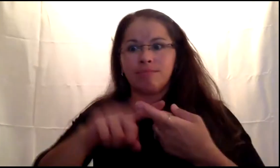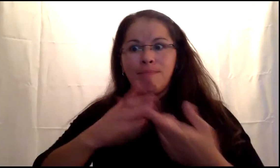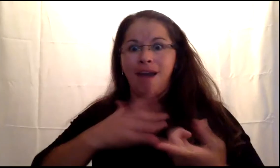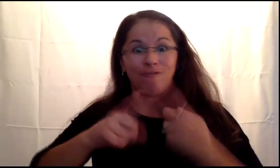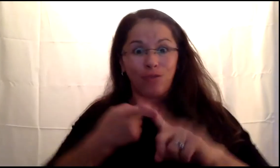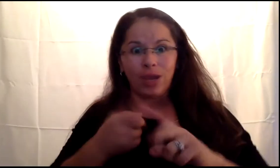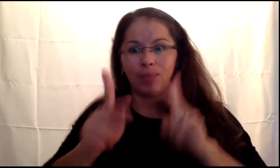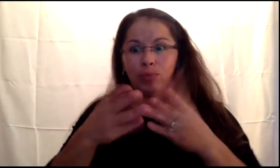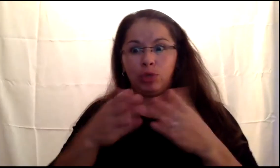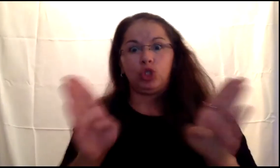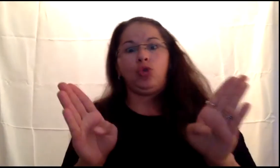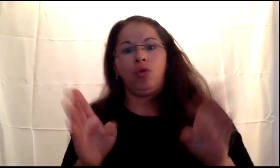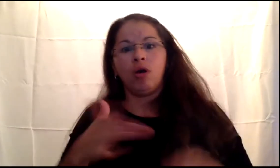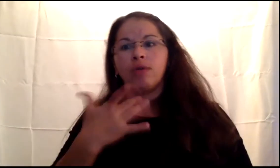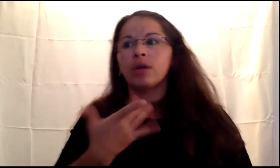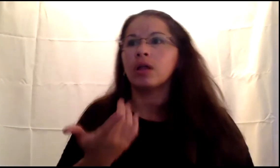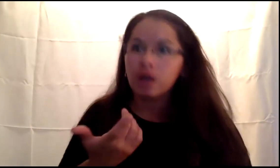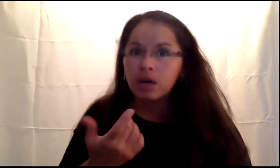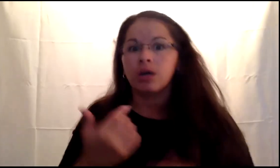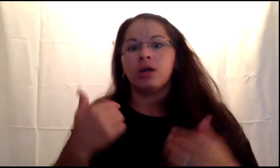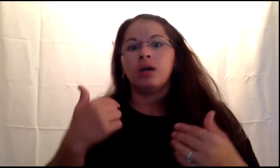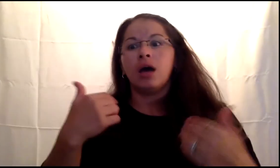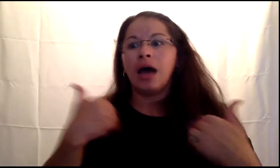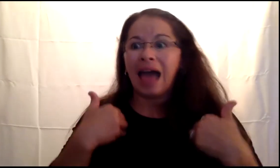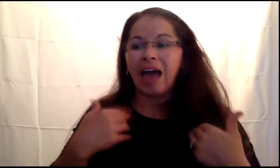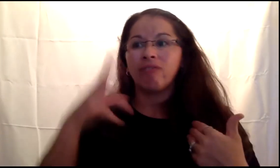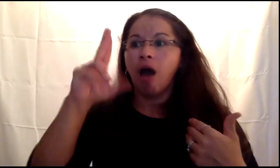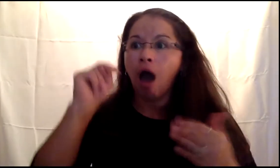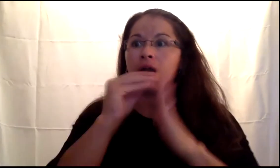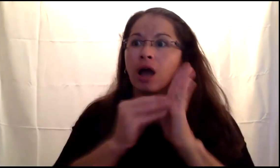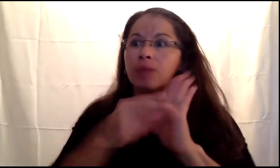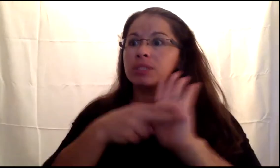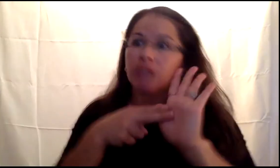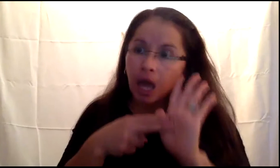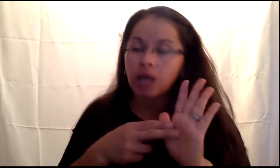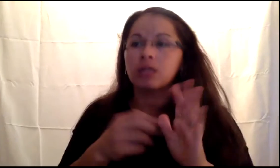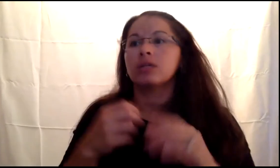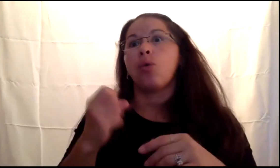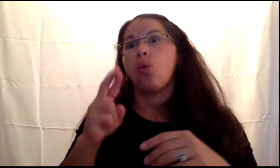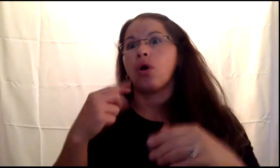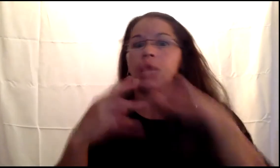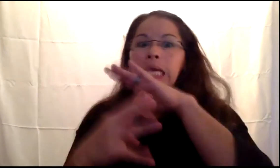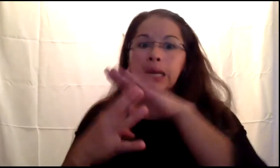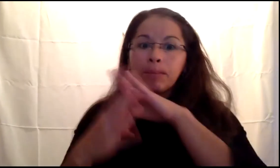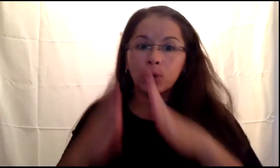having an undocumented status or, being in any other type of immigration process, perhaps,